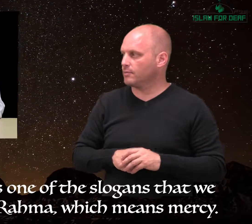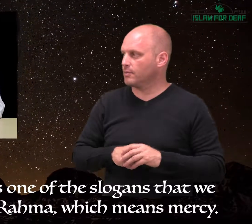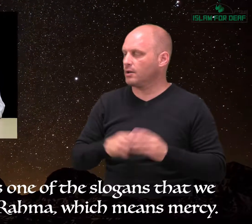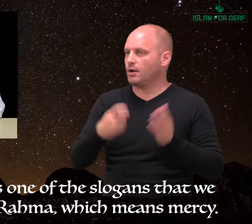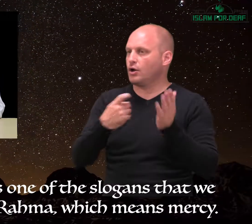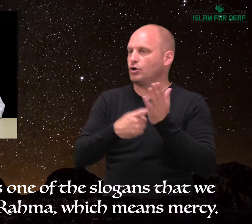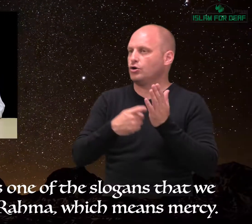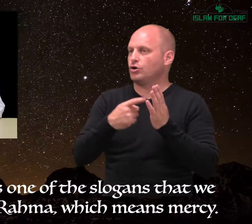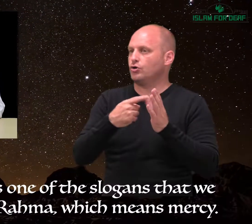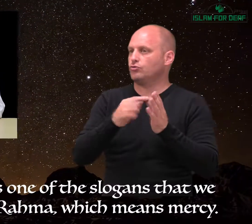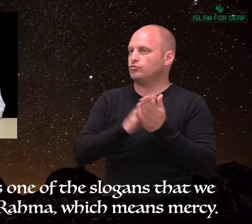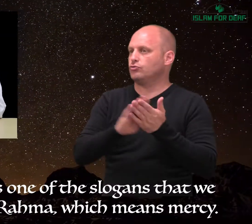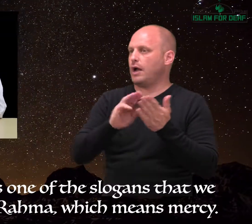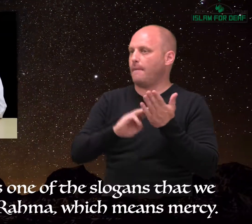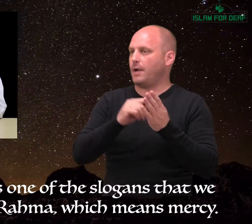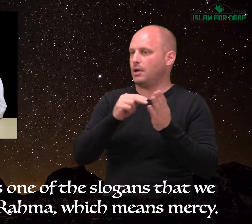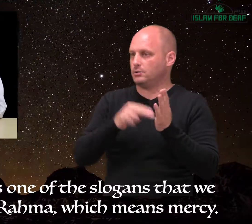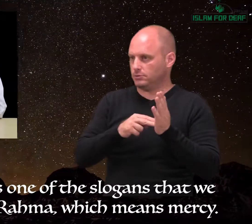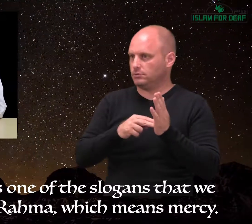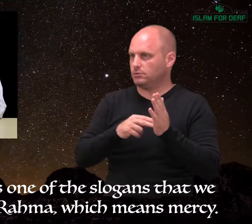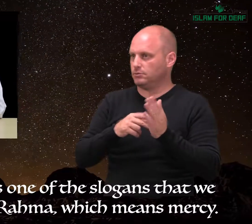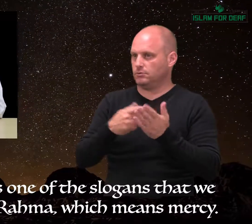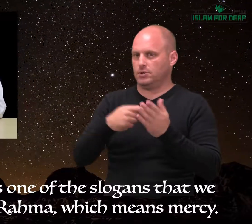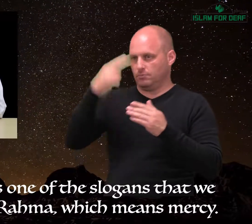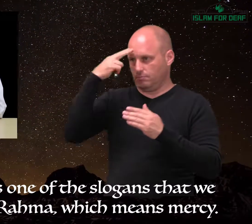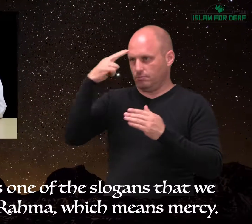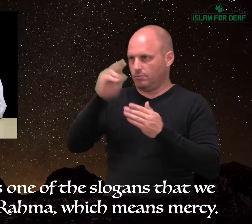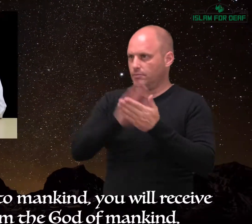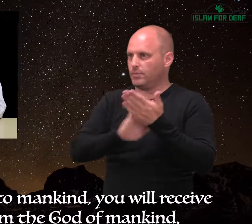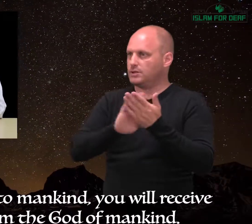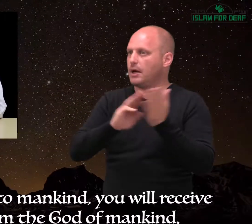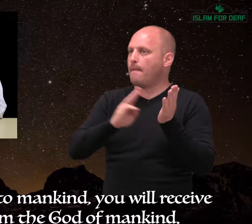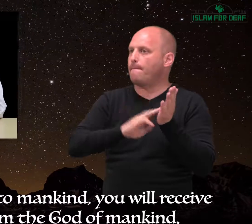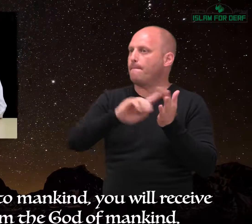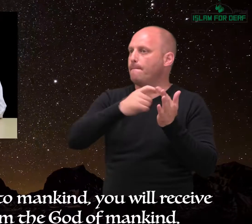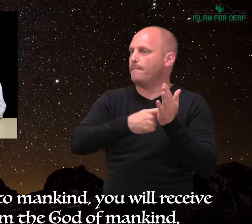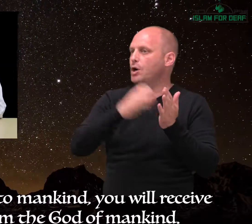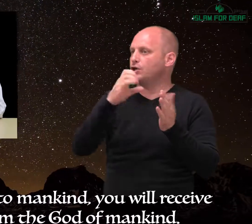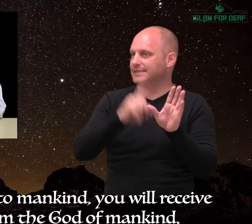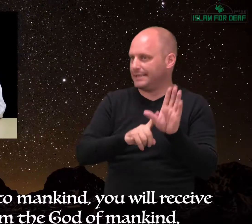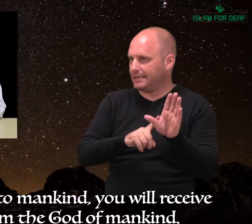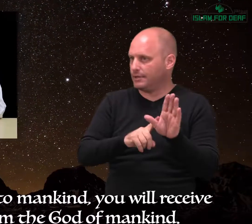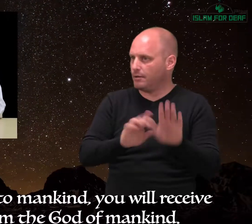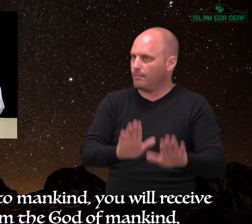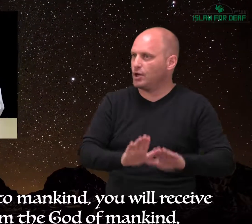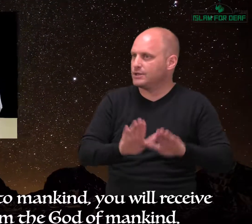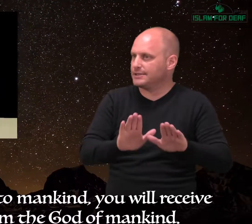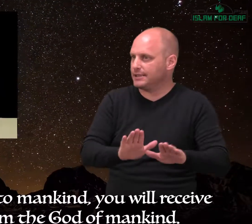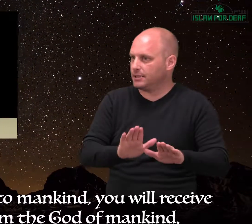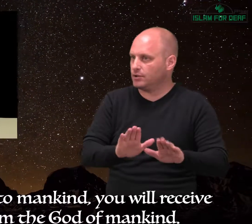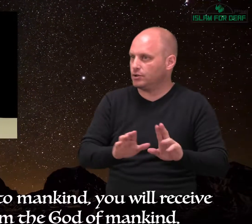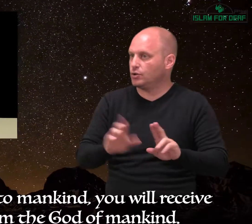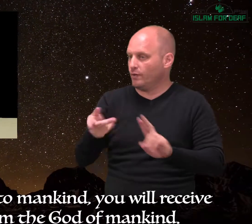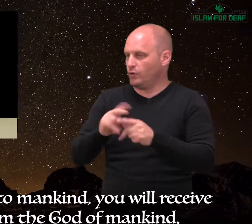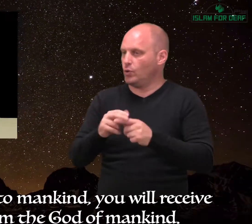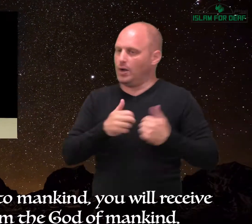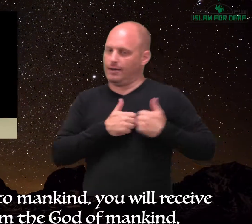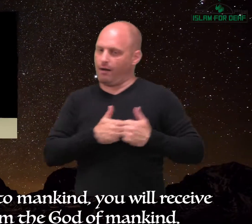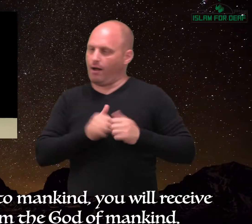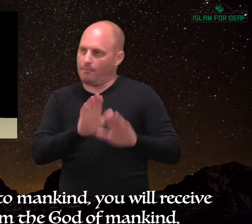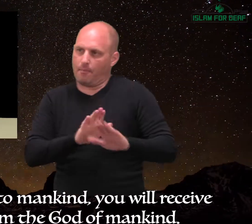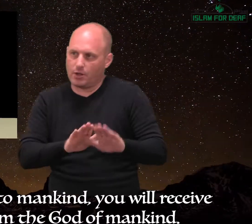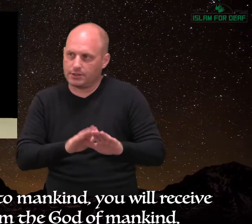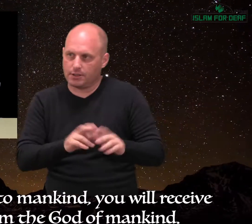Rahma means mercy. And this is the slogan that we use. Show mercy, receive mercy. If you show mercy to mankind,